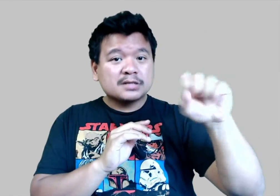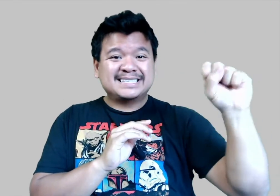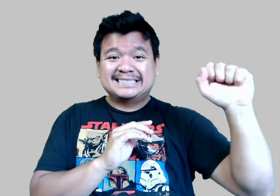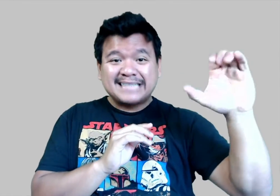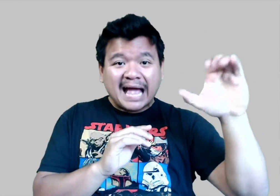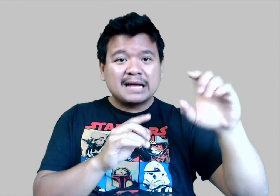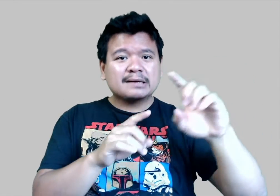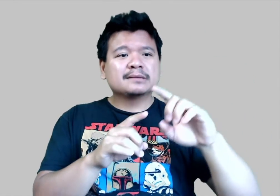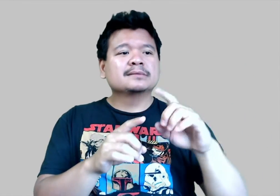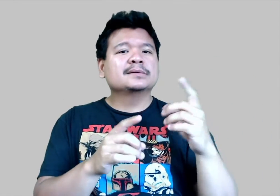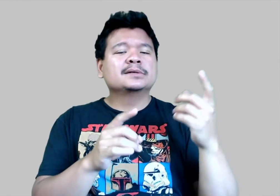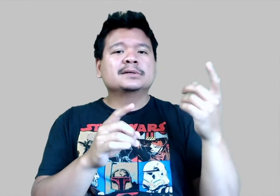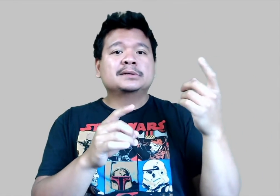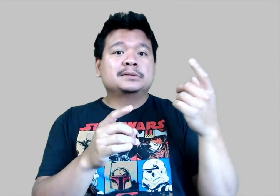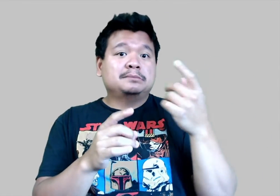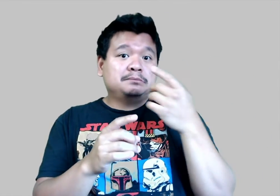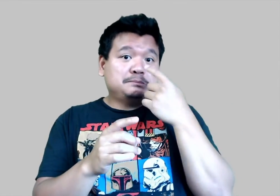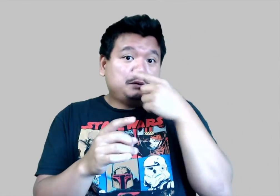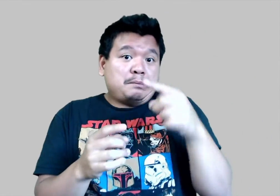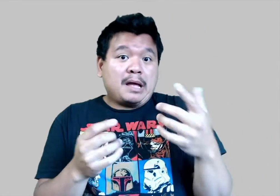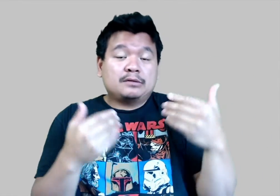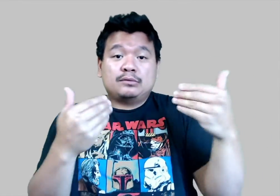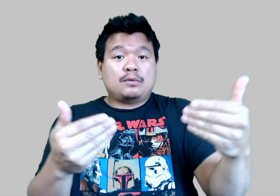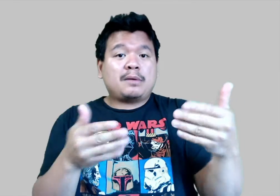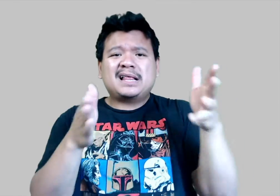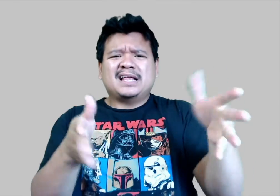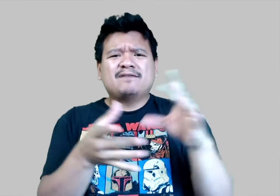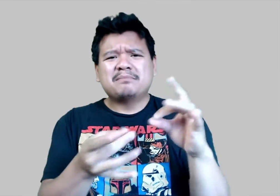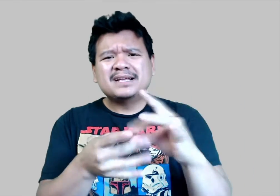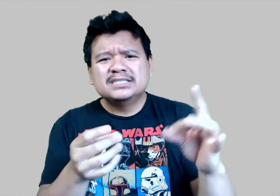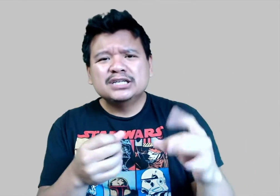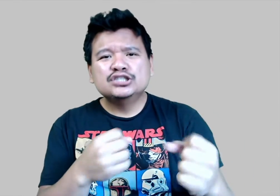of Sacramento and showcasing this beautiful city. So go ahead and leave me a